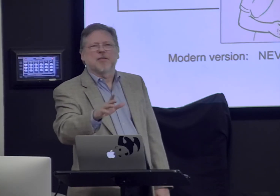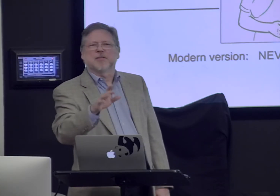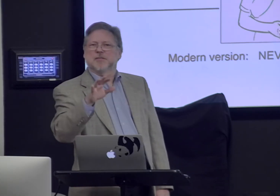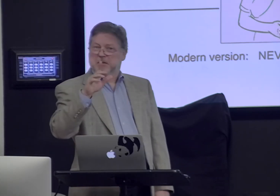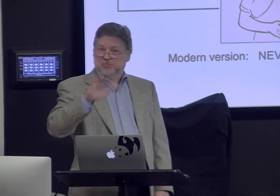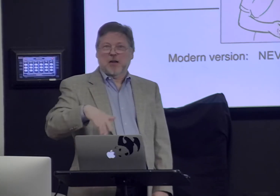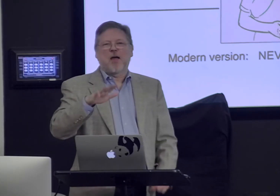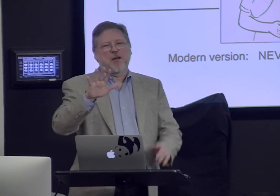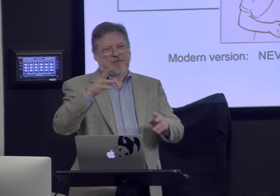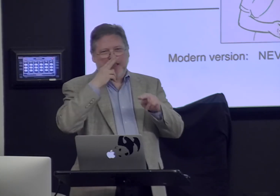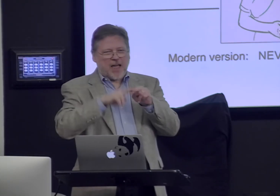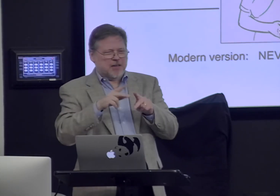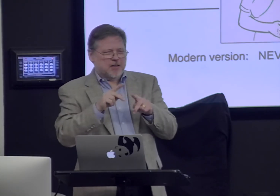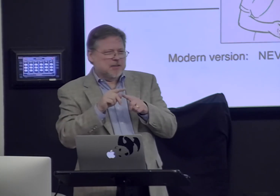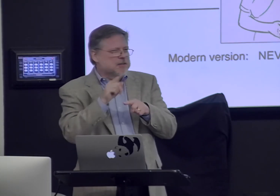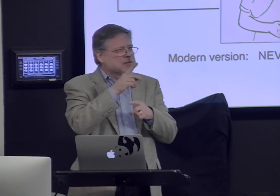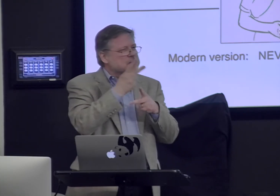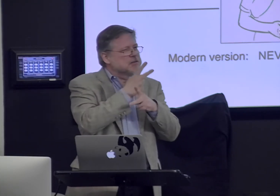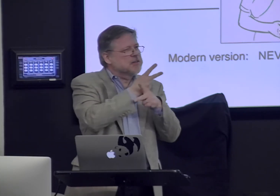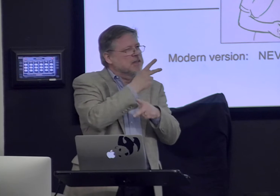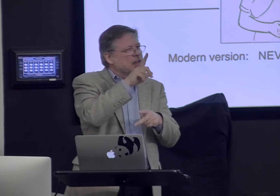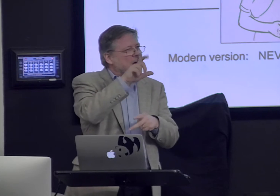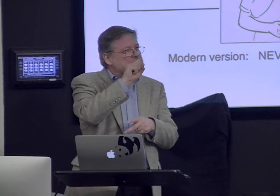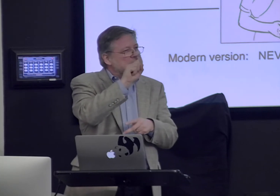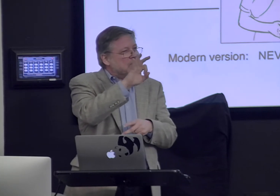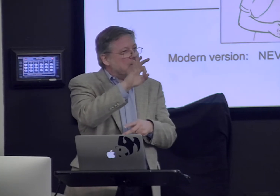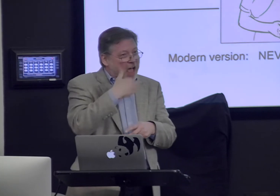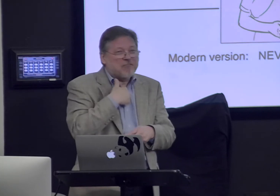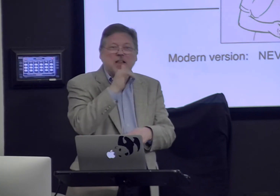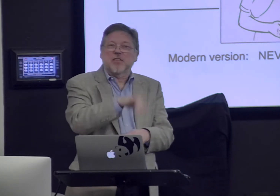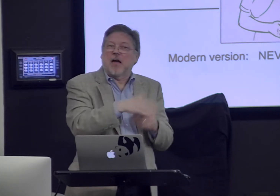It was from good and again this negation.